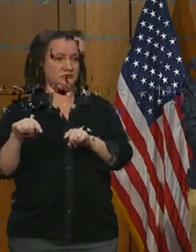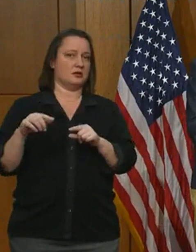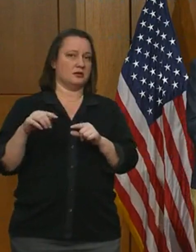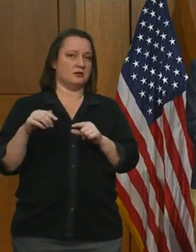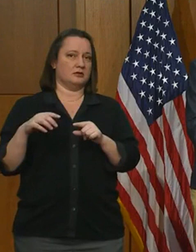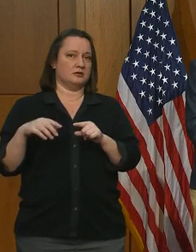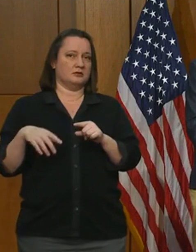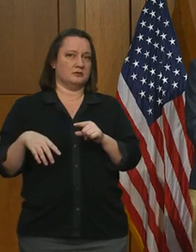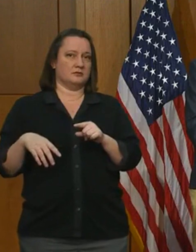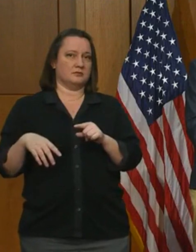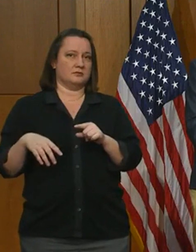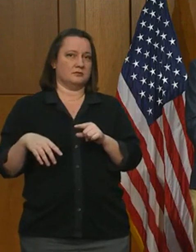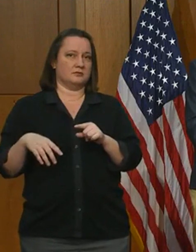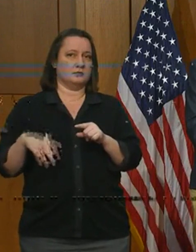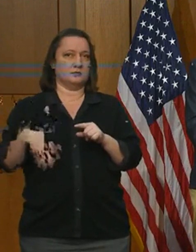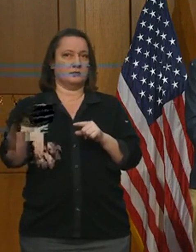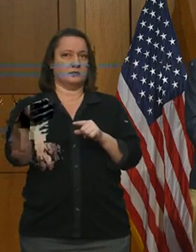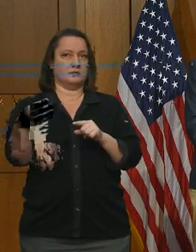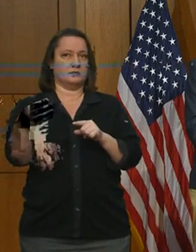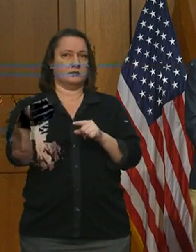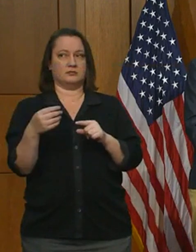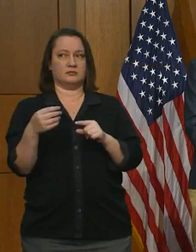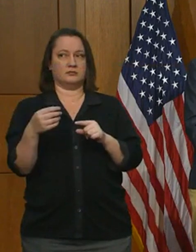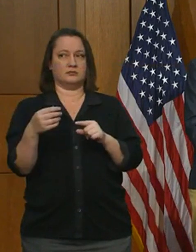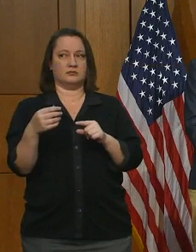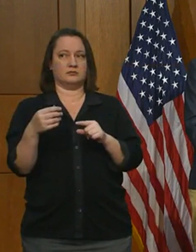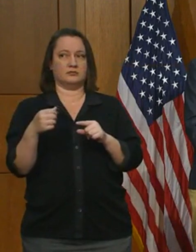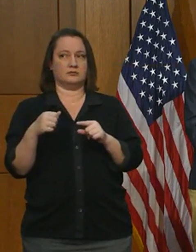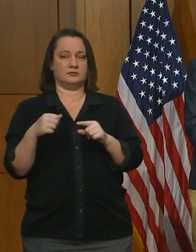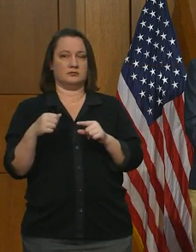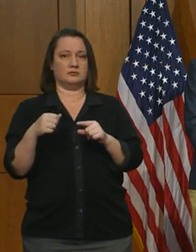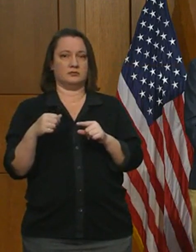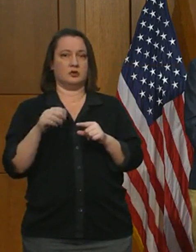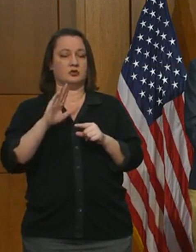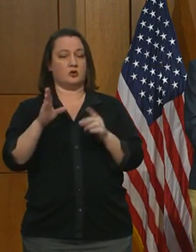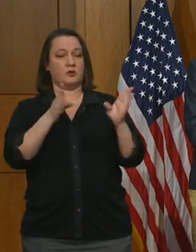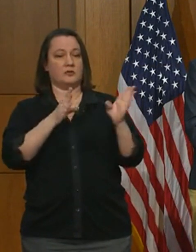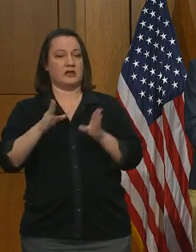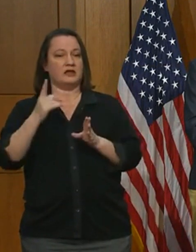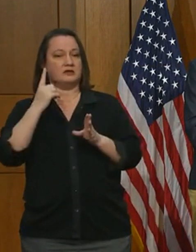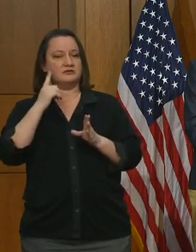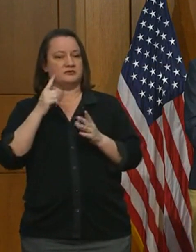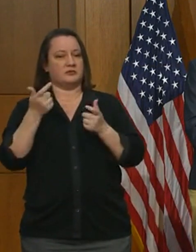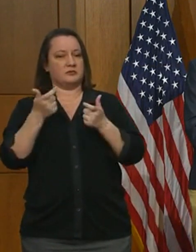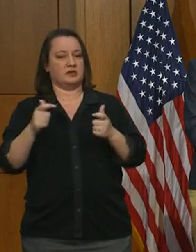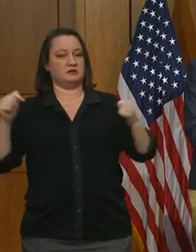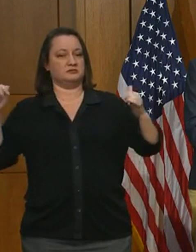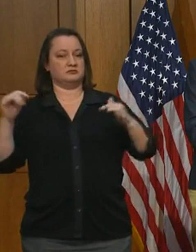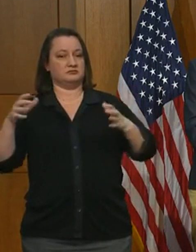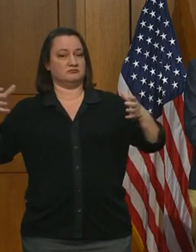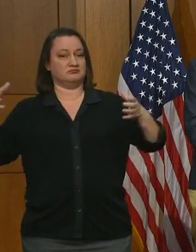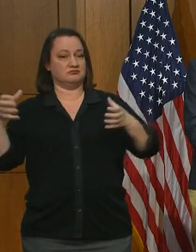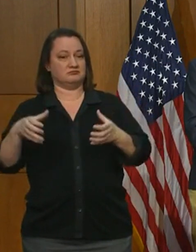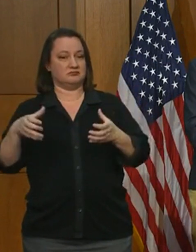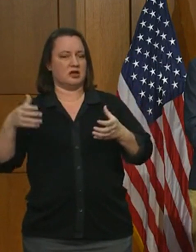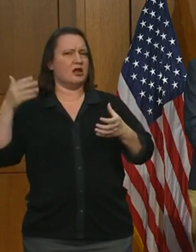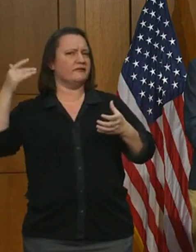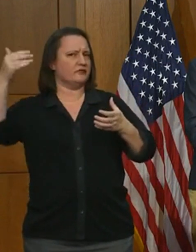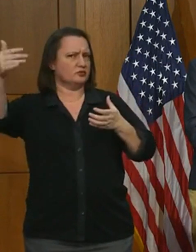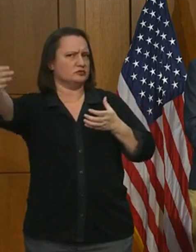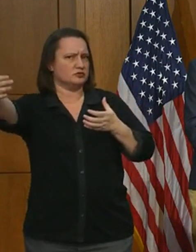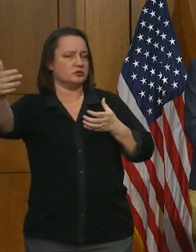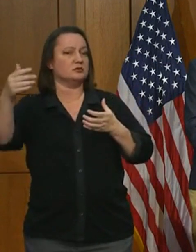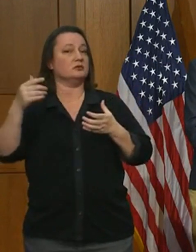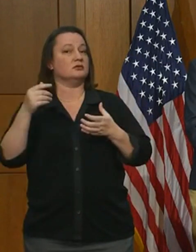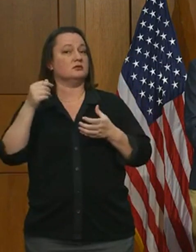come upon the year of the mass shooting in light of what you're doing with COVID-19? And then on sidebar, as we open the beaches,